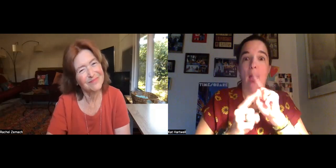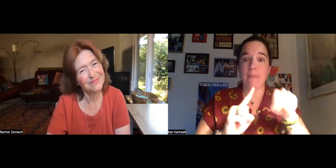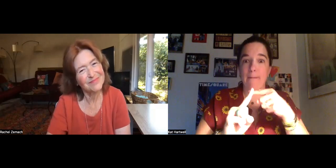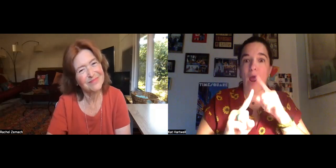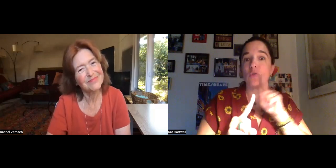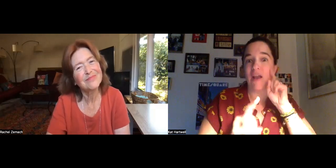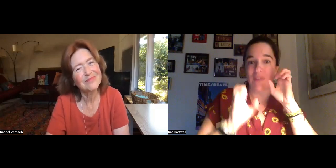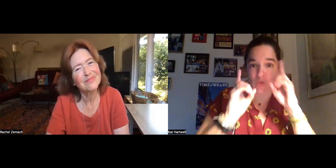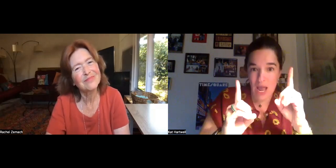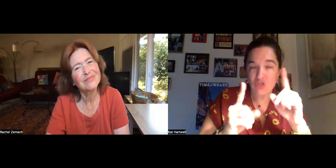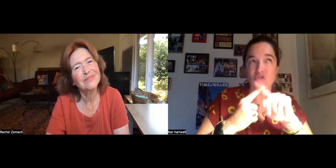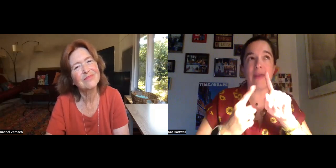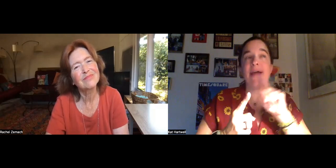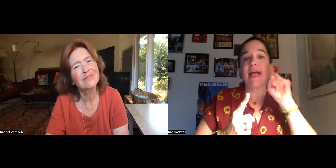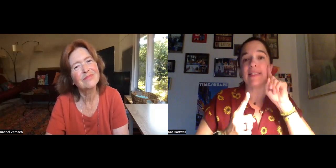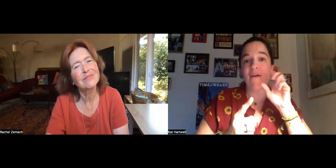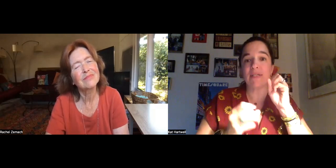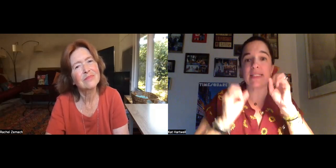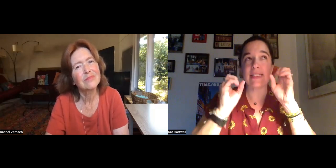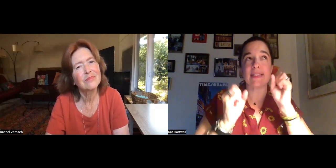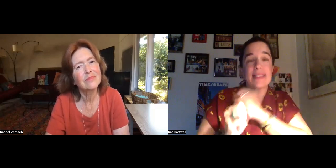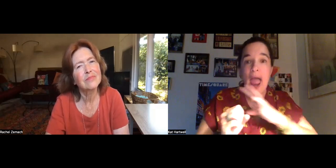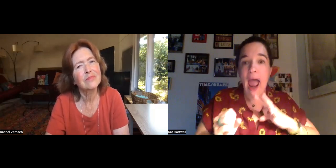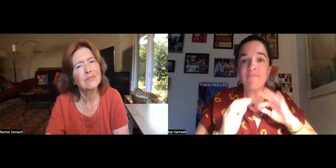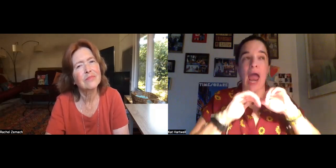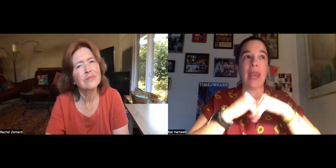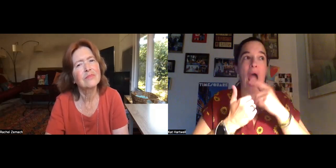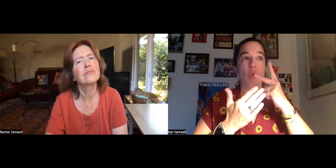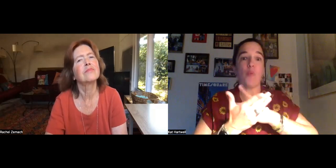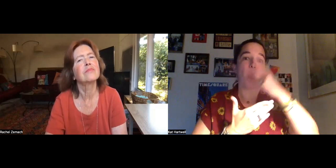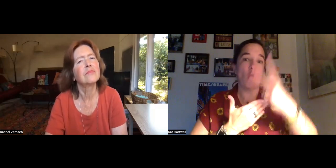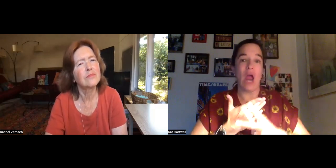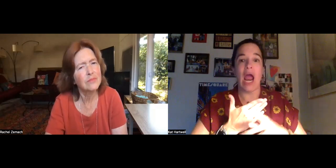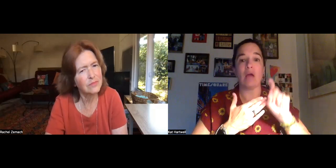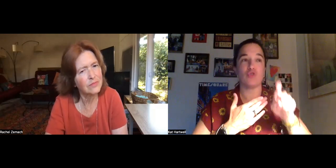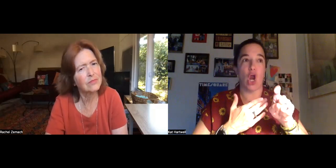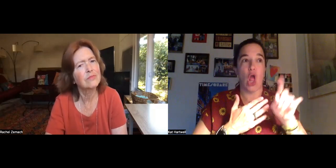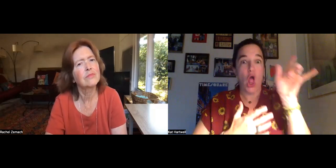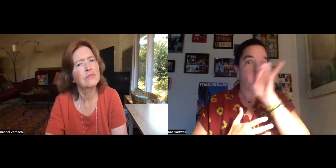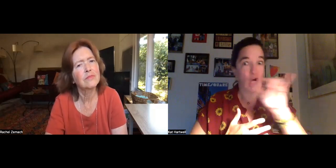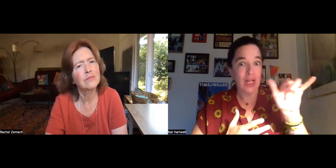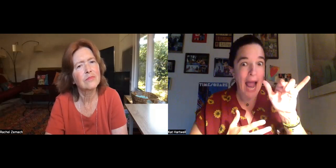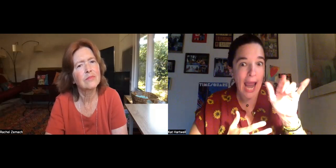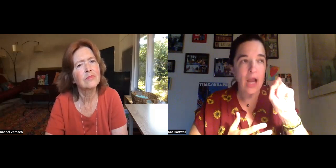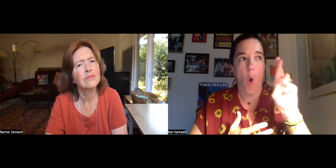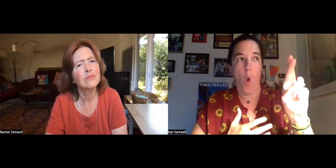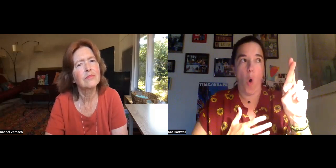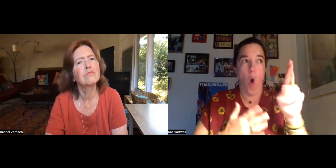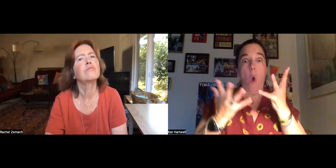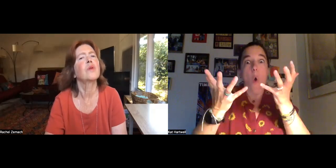a workshop about deaf education, deaf, and how the program should look like or